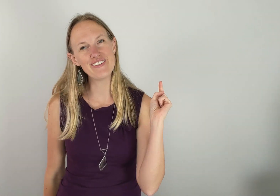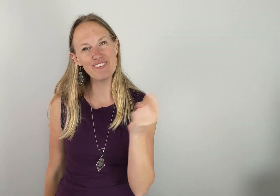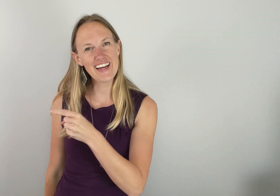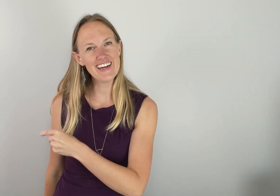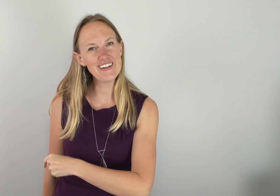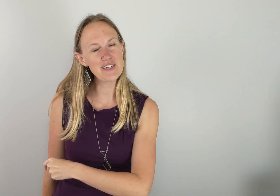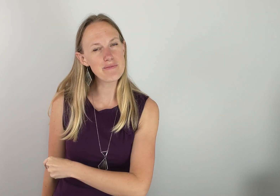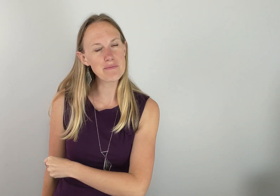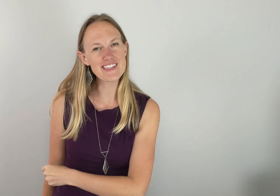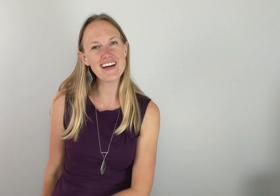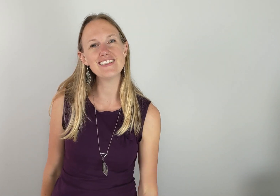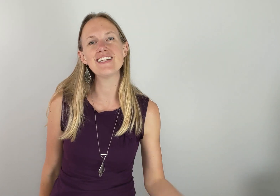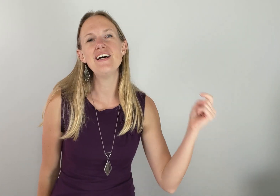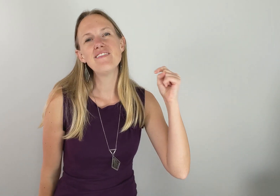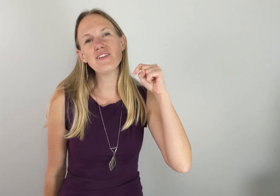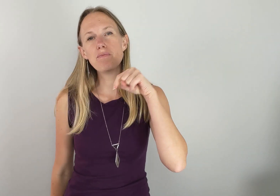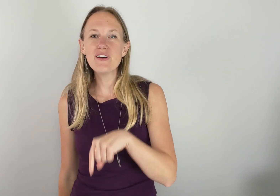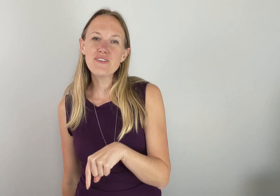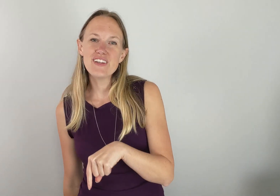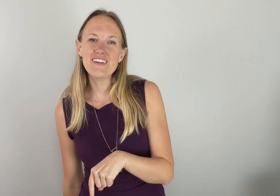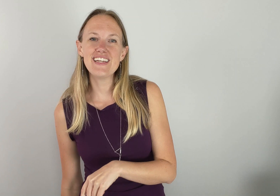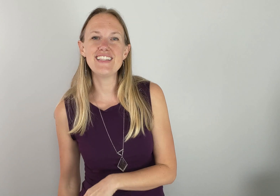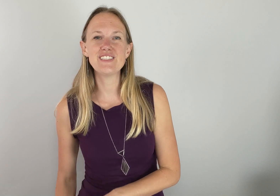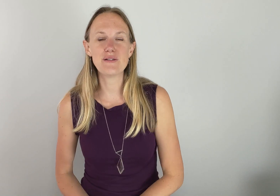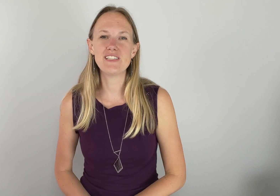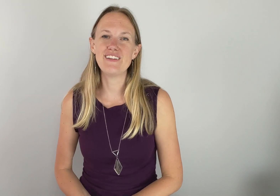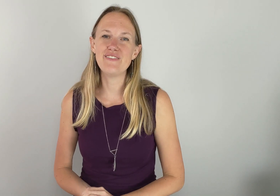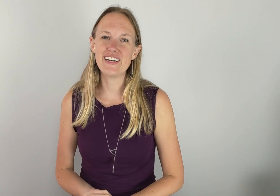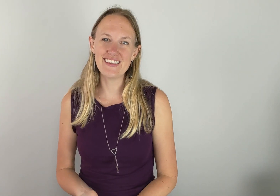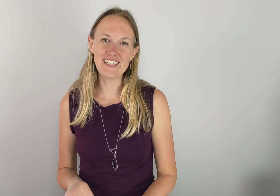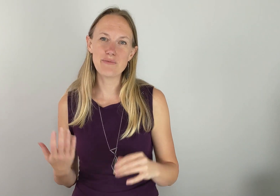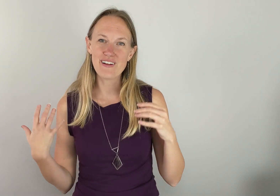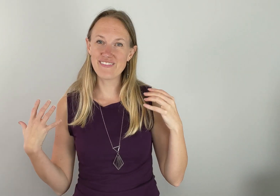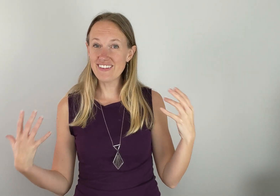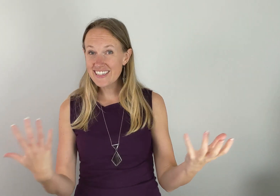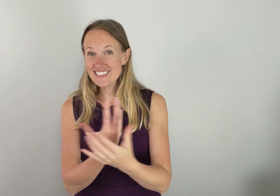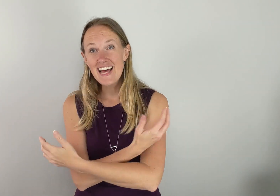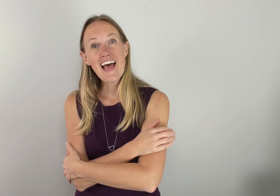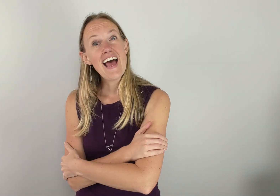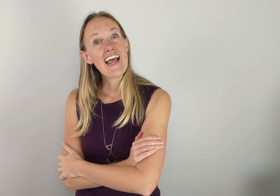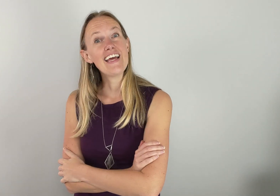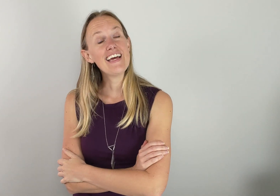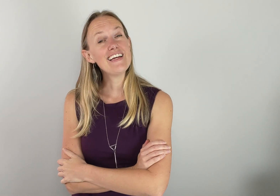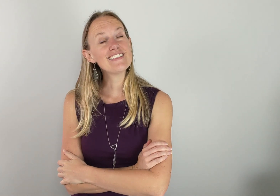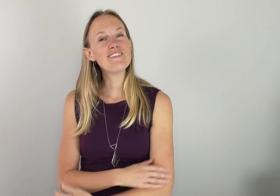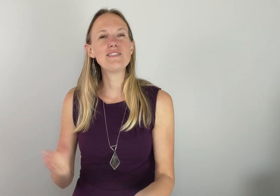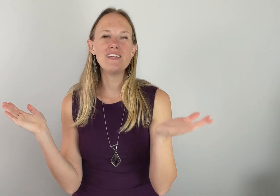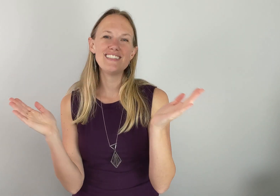you're right-handed, you're gonna mirror my signs. If you look below the video in the description, you'll find a link to print off the lyrics, and as always, please